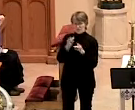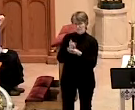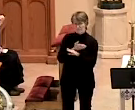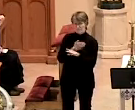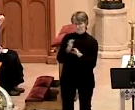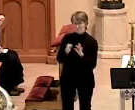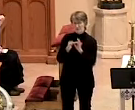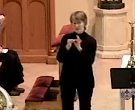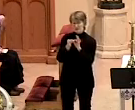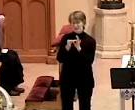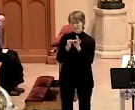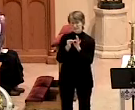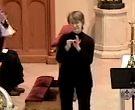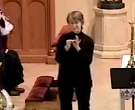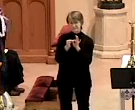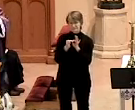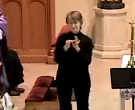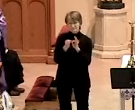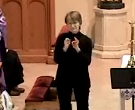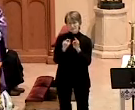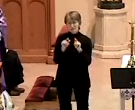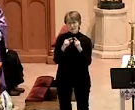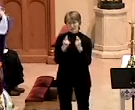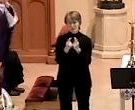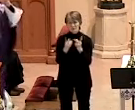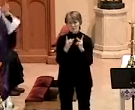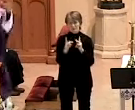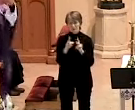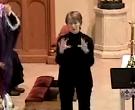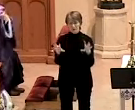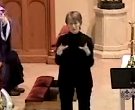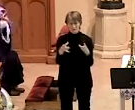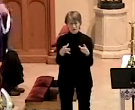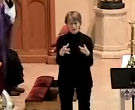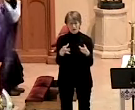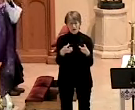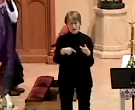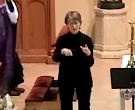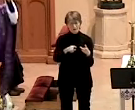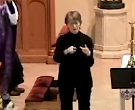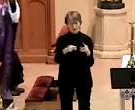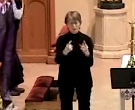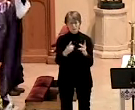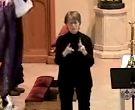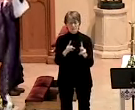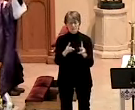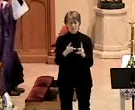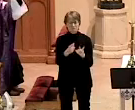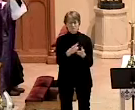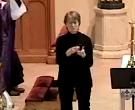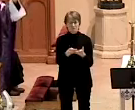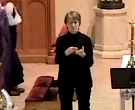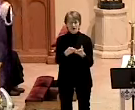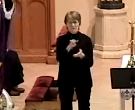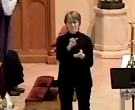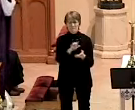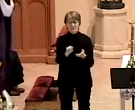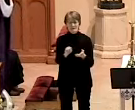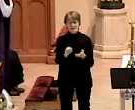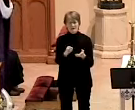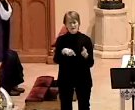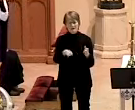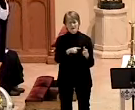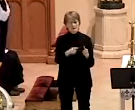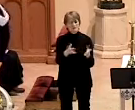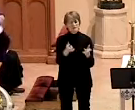Mass that a group of people got together and they bought pizza and they thought they were going to have this wonderful conversation about